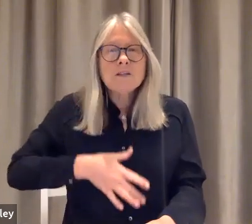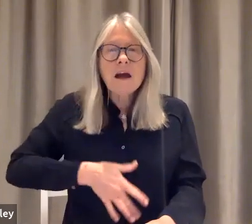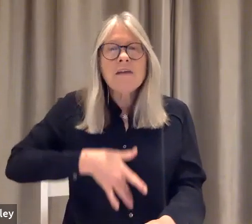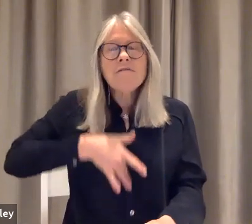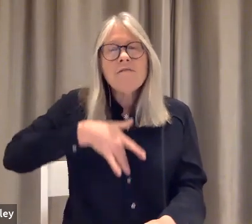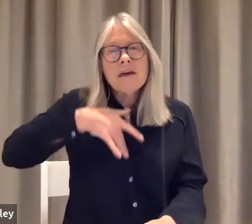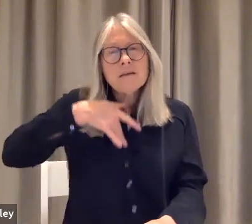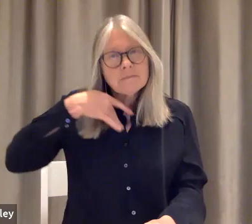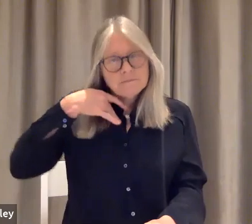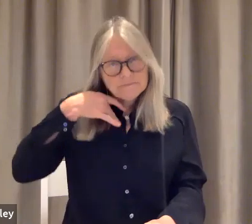I feel.